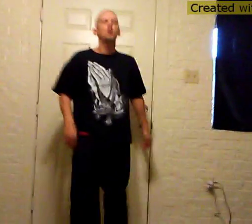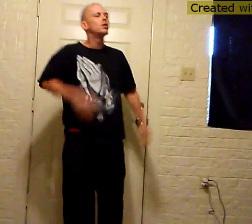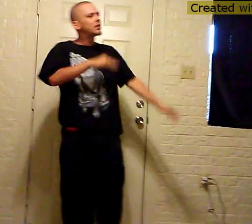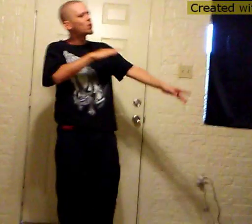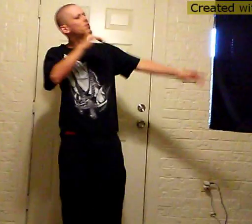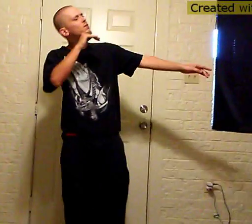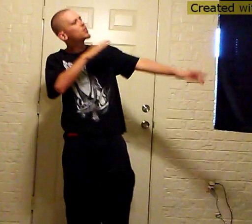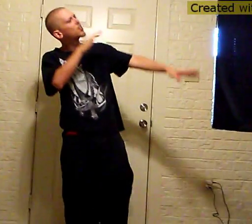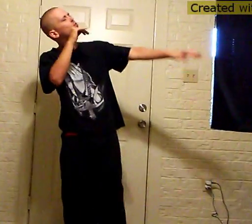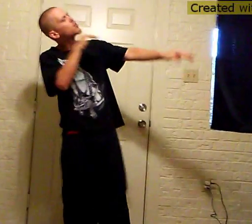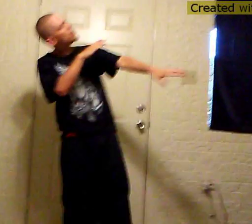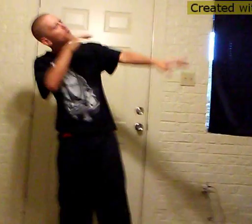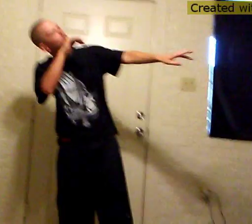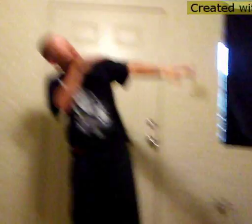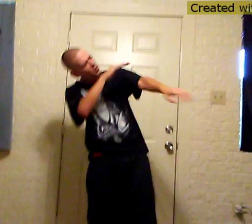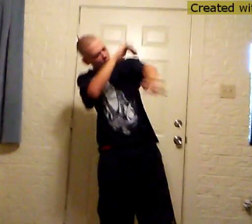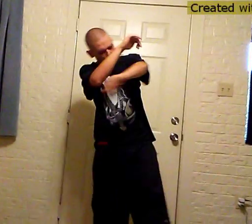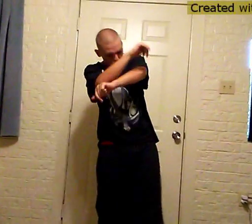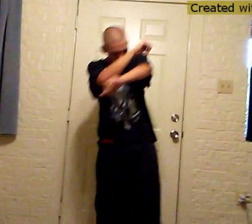through. Don't even judge me if you ever been through what I've been